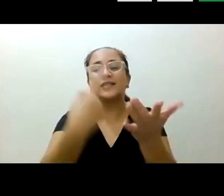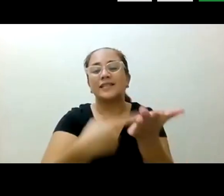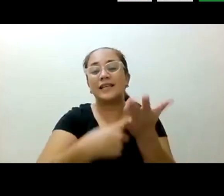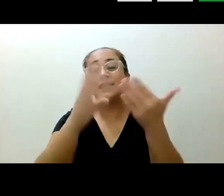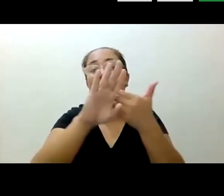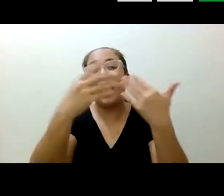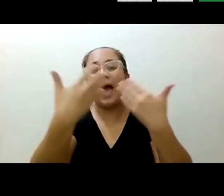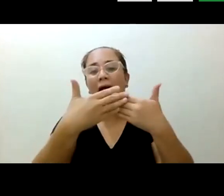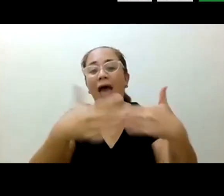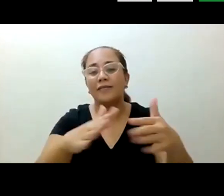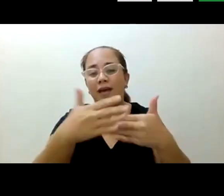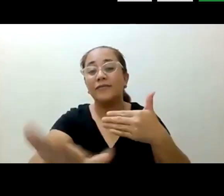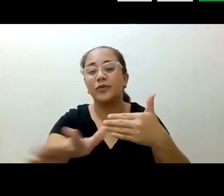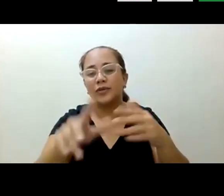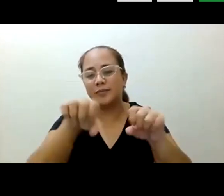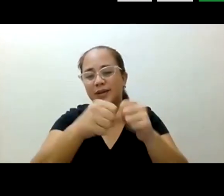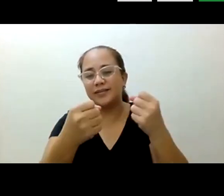Okay? 15 minutes then.